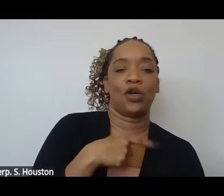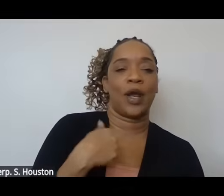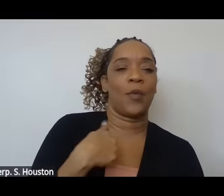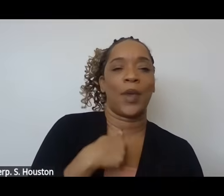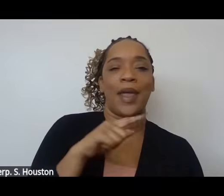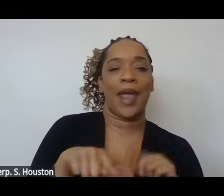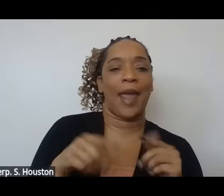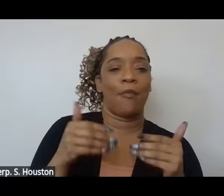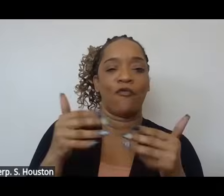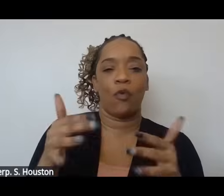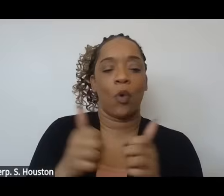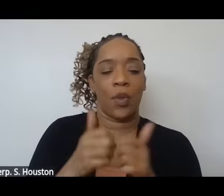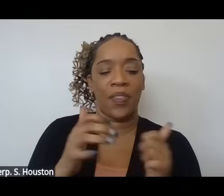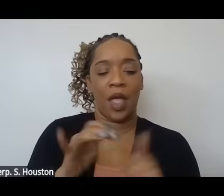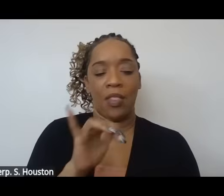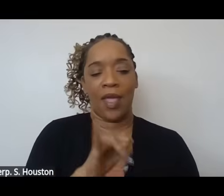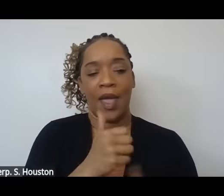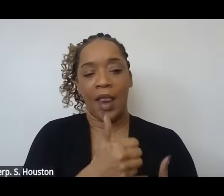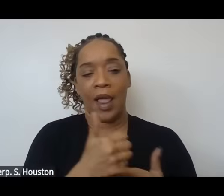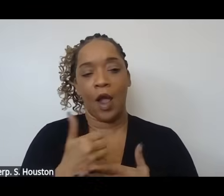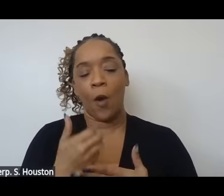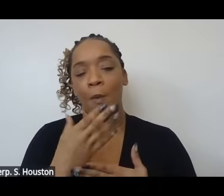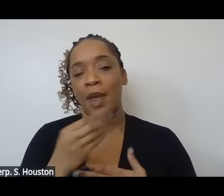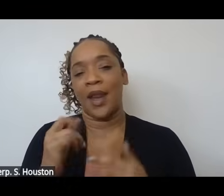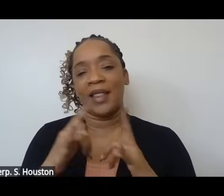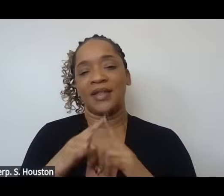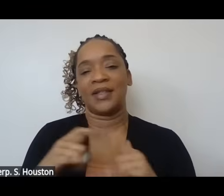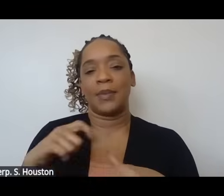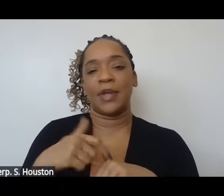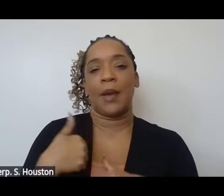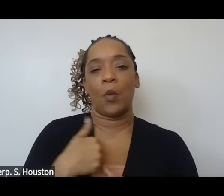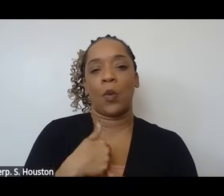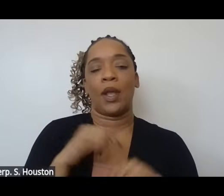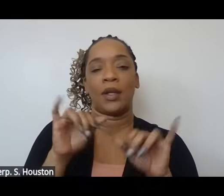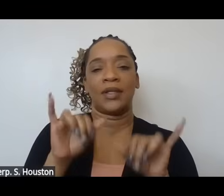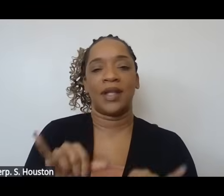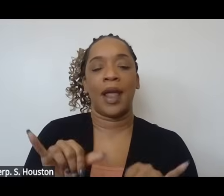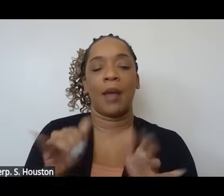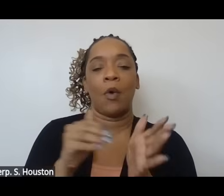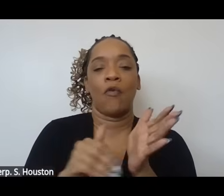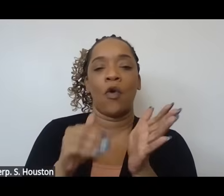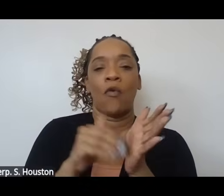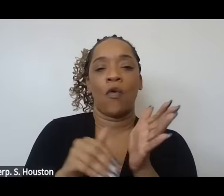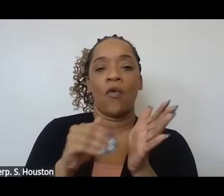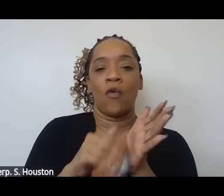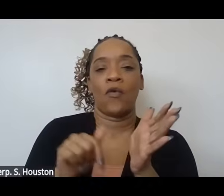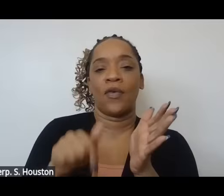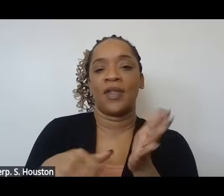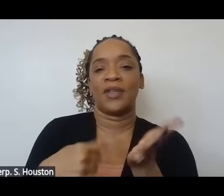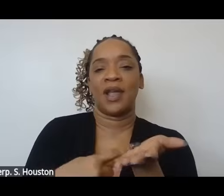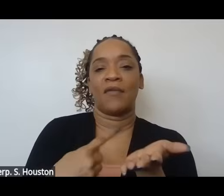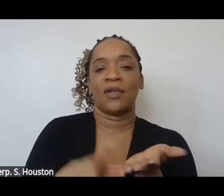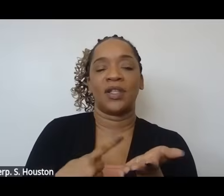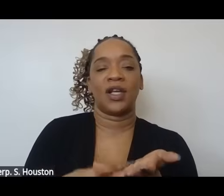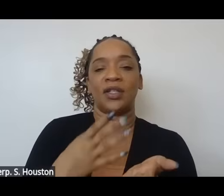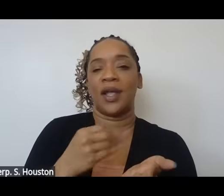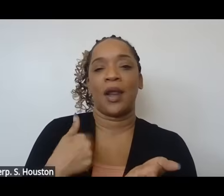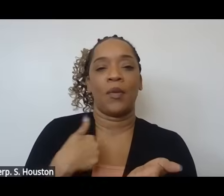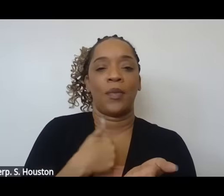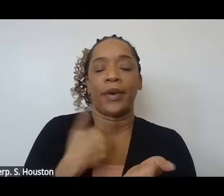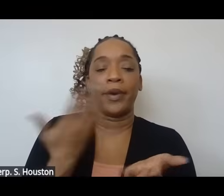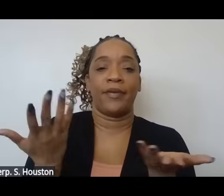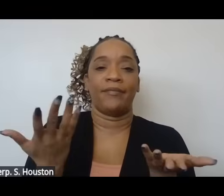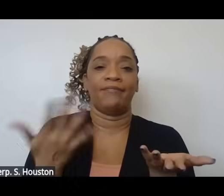And in the same token, we keep having these conversations here and we keep ending up at impasses. But we'll see what